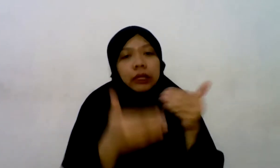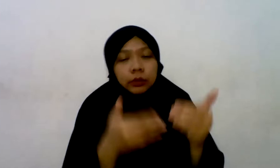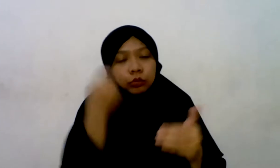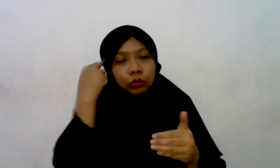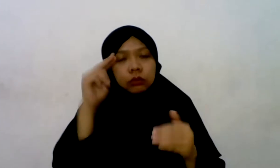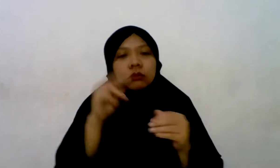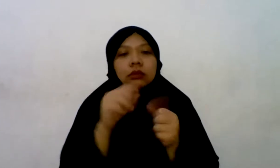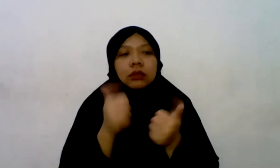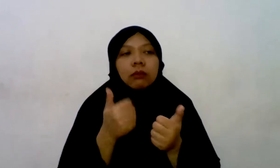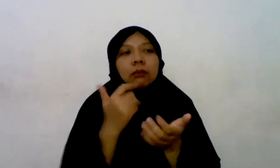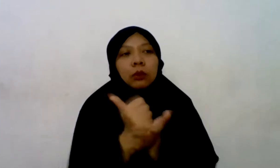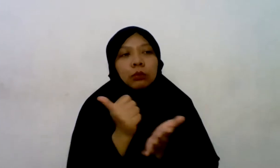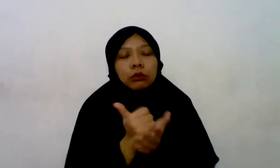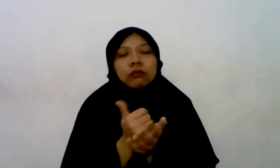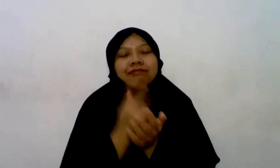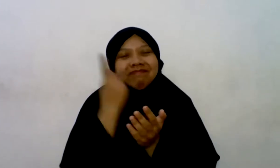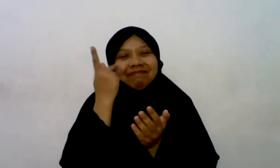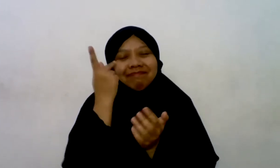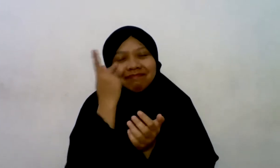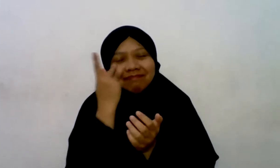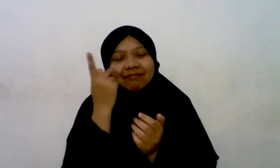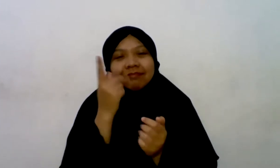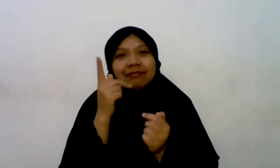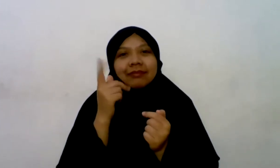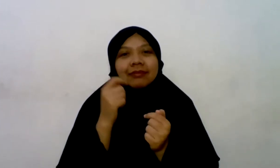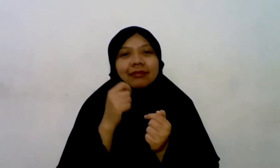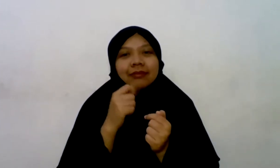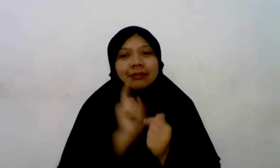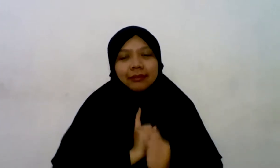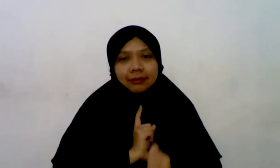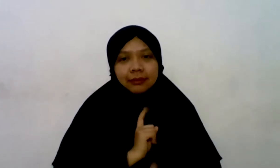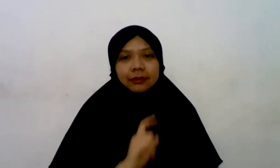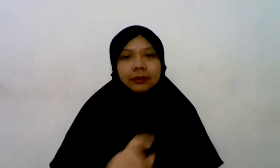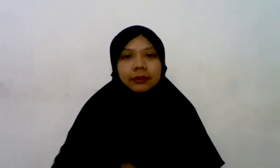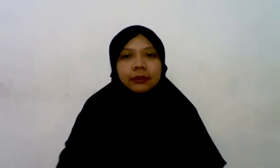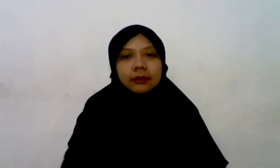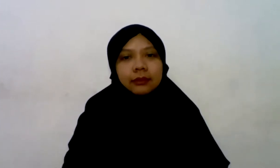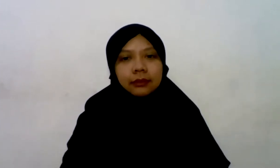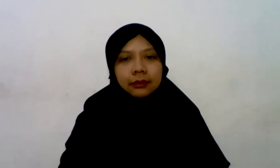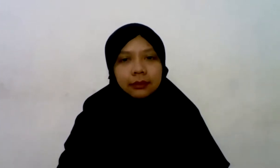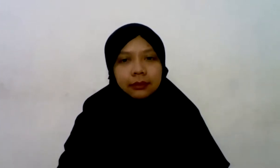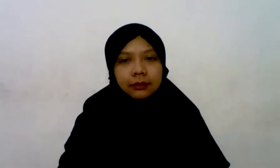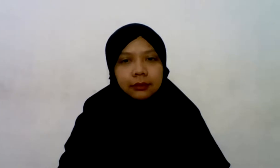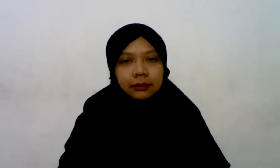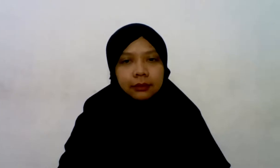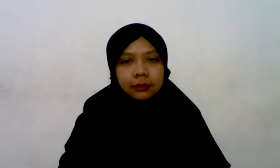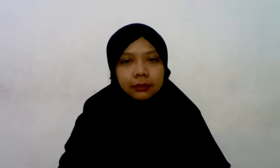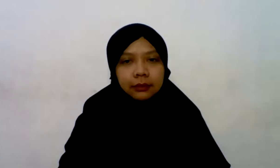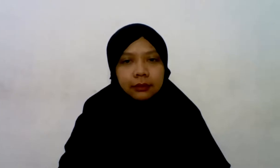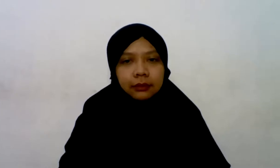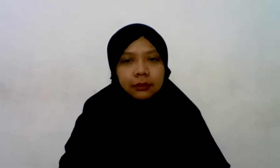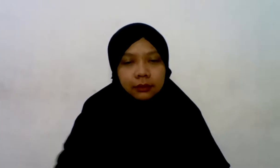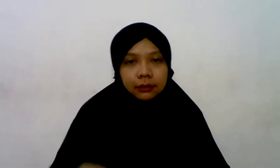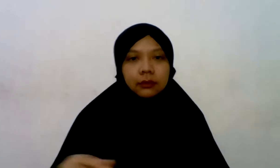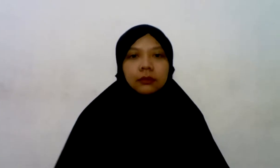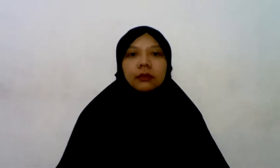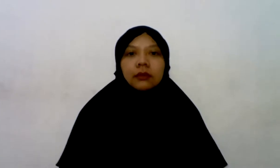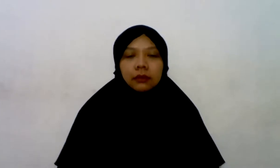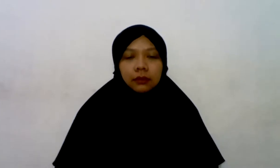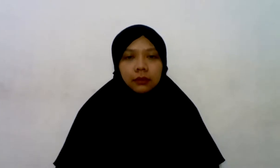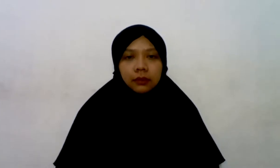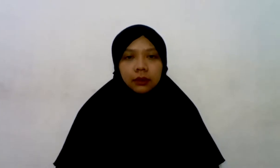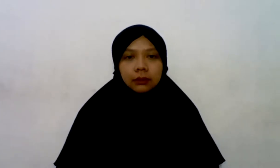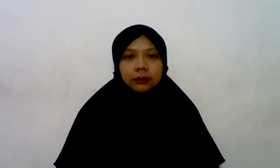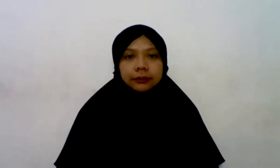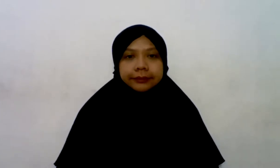Unfortunately, with the policy of the government that introduced the new normal life, and for the kids that they didn't see the